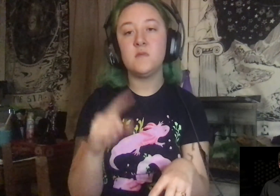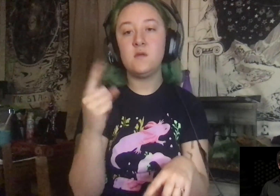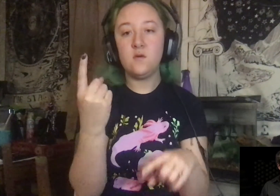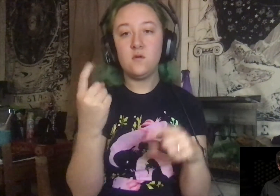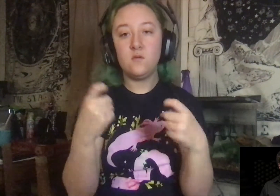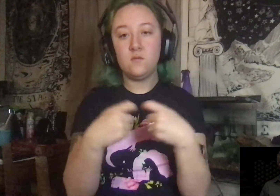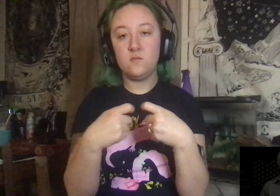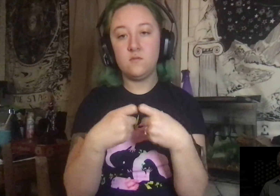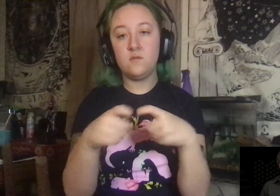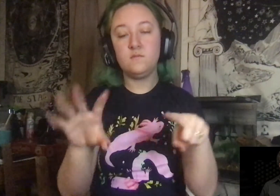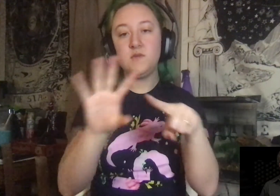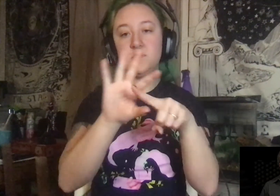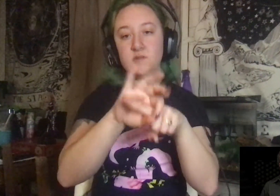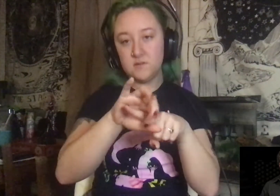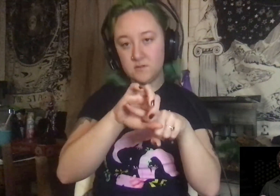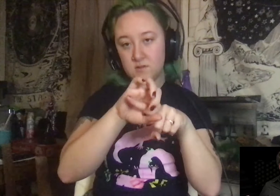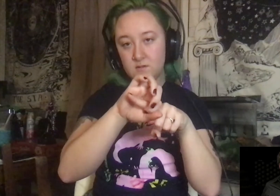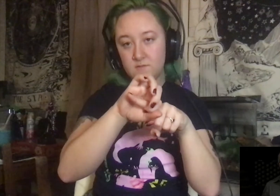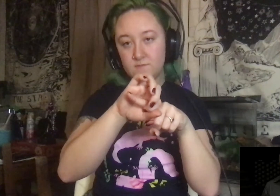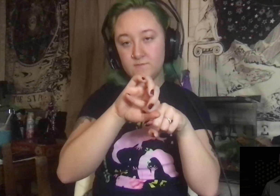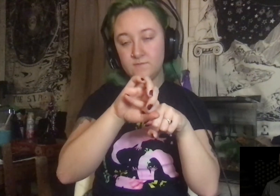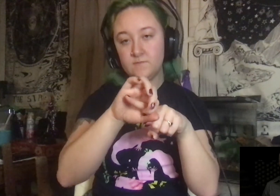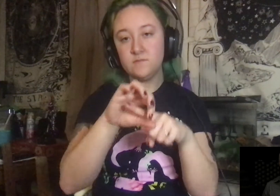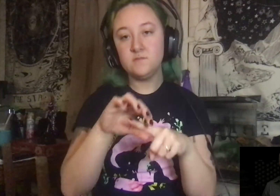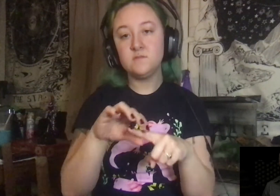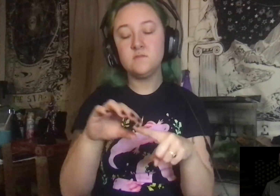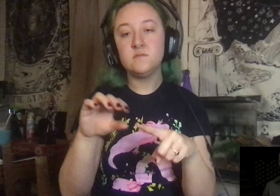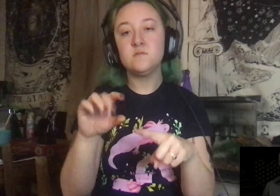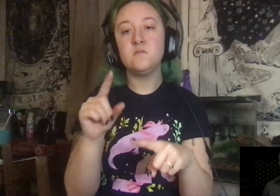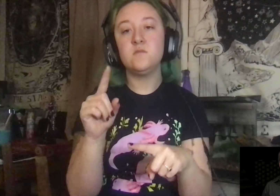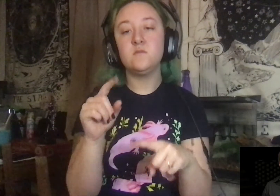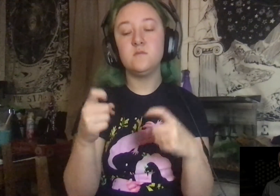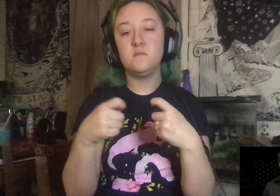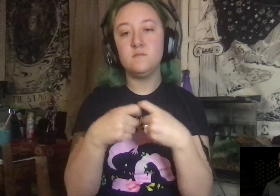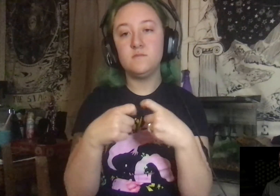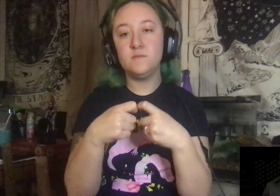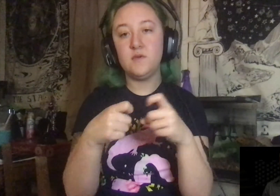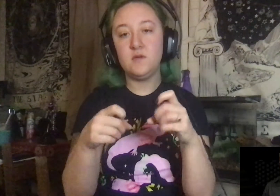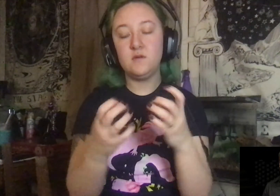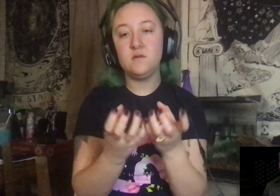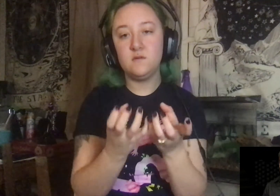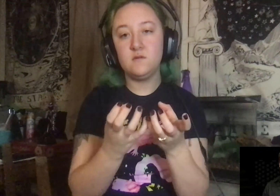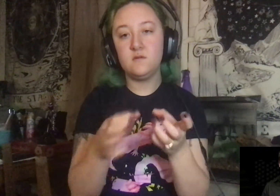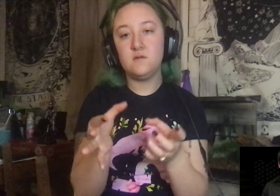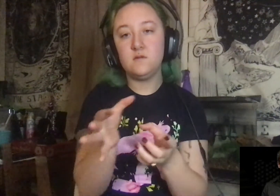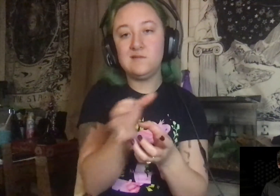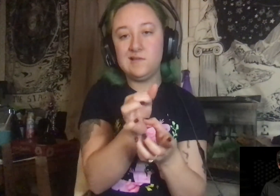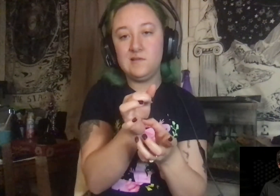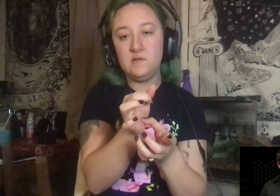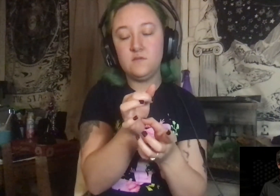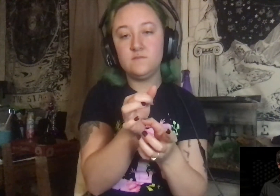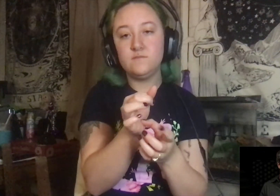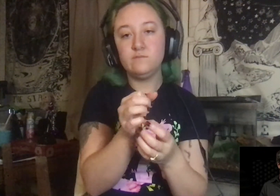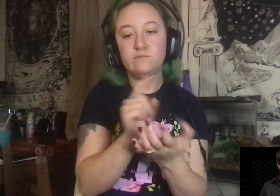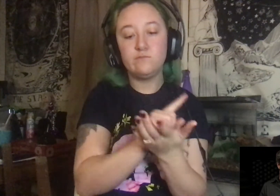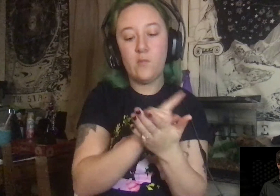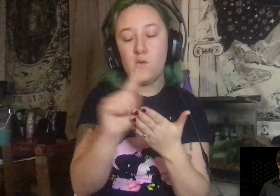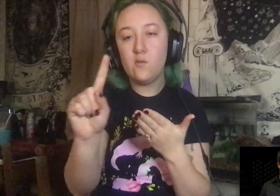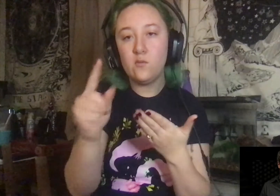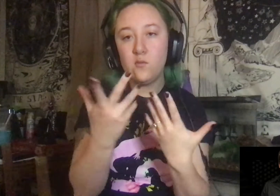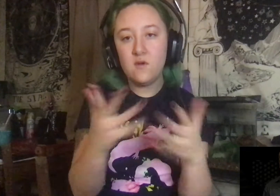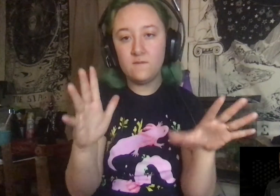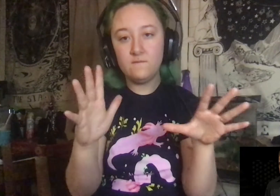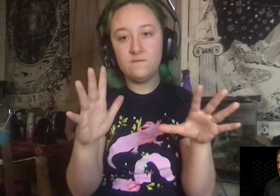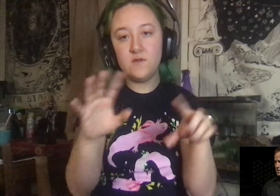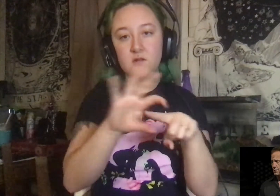and then another band is applied to the scrotum tightly. Blood flow is slowly retarded. A week later, the parts in question fall